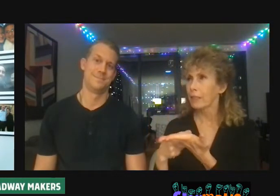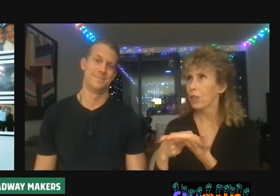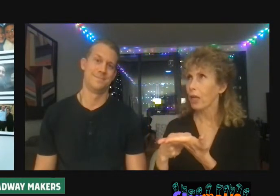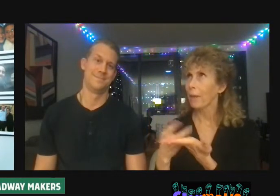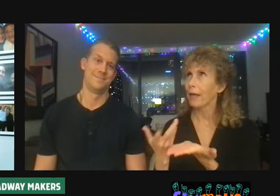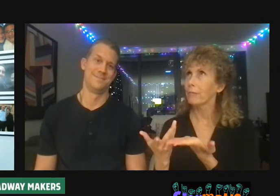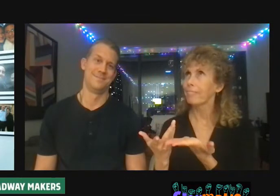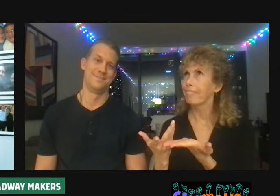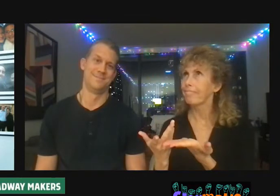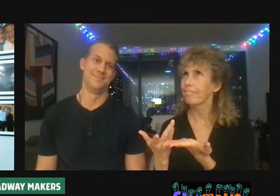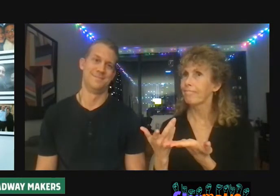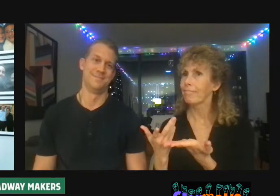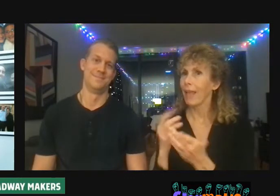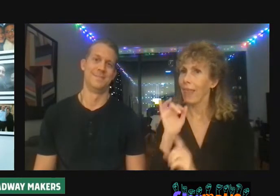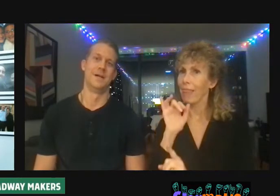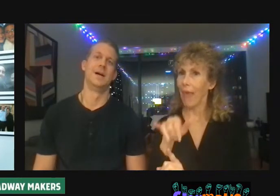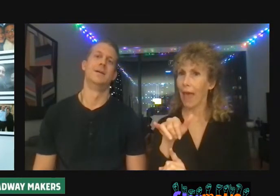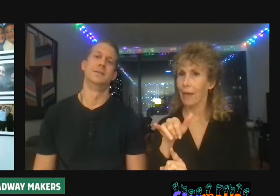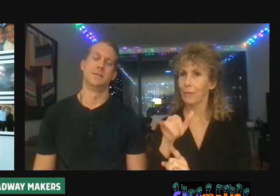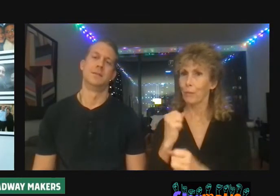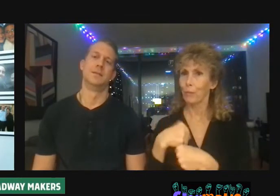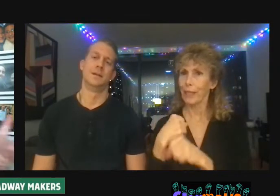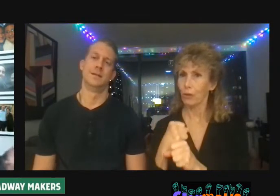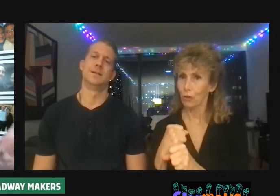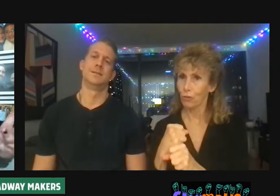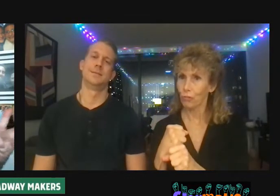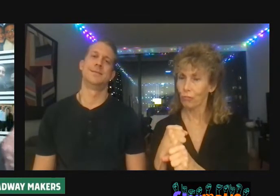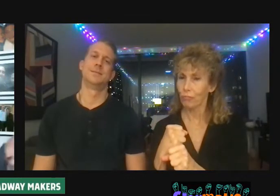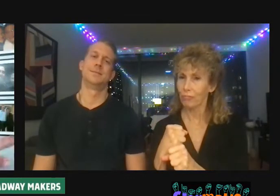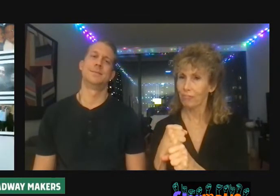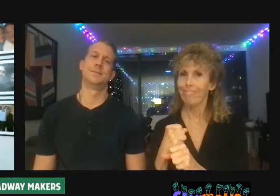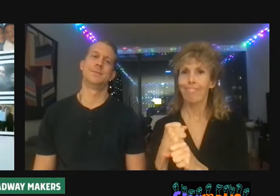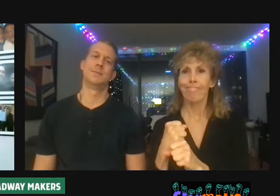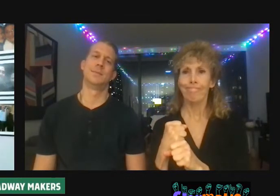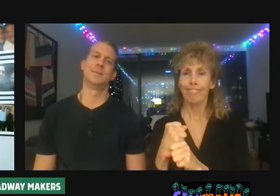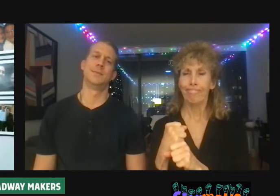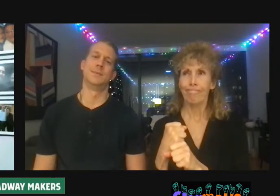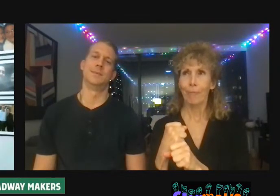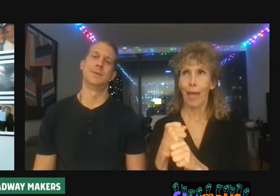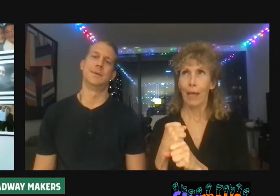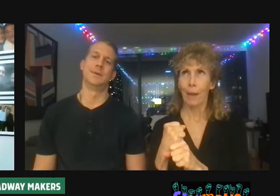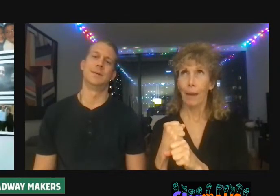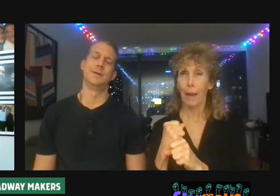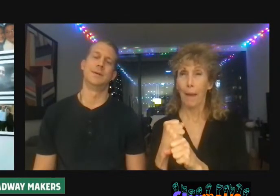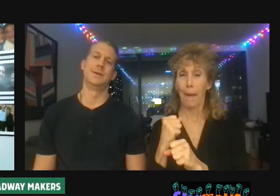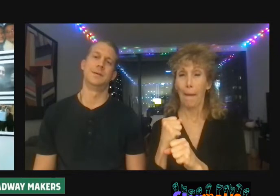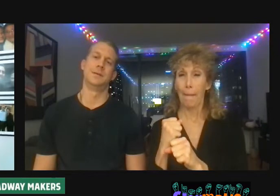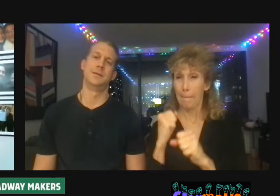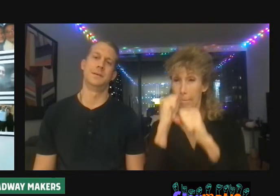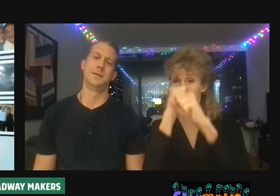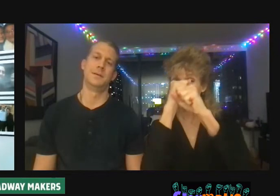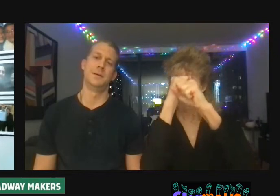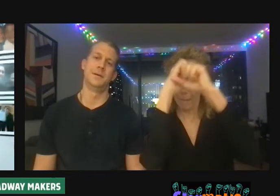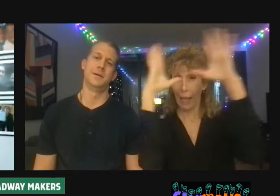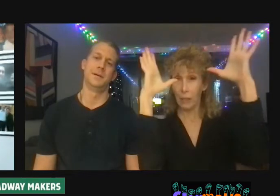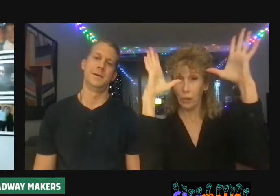talk about that production and how imagining that for the Broadway